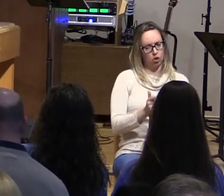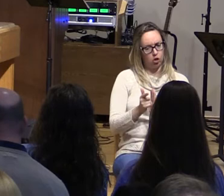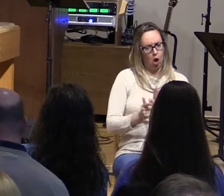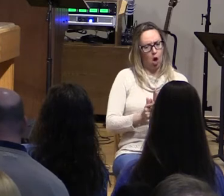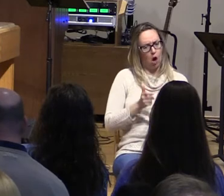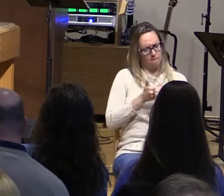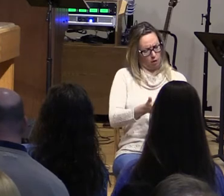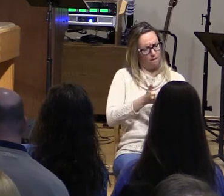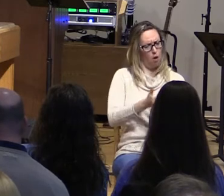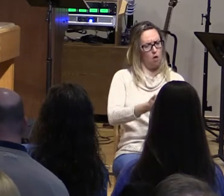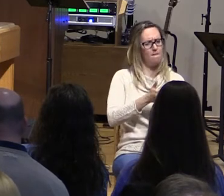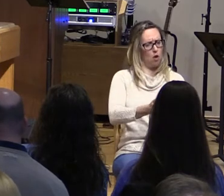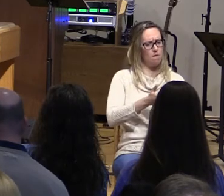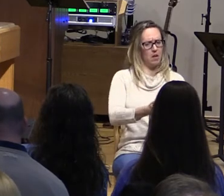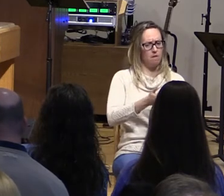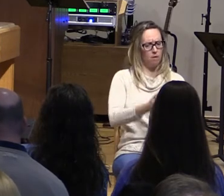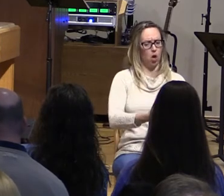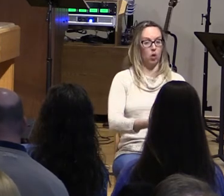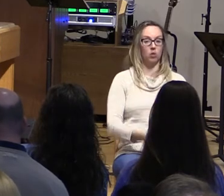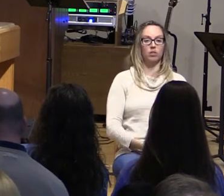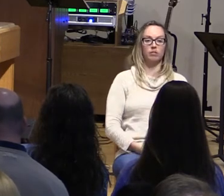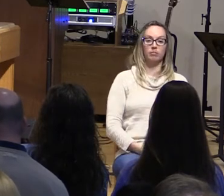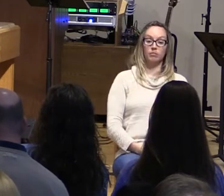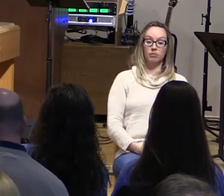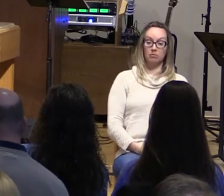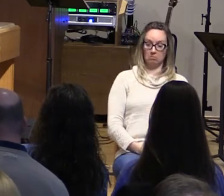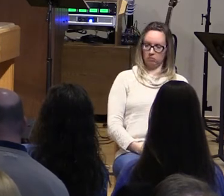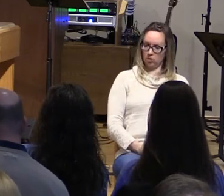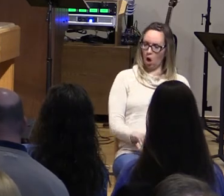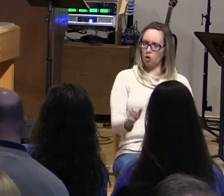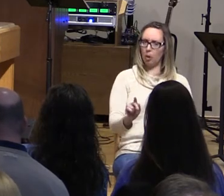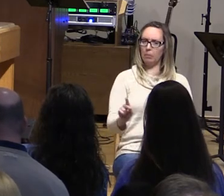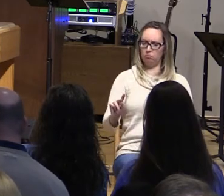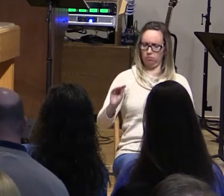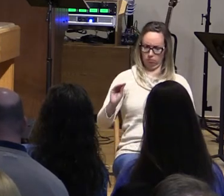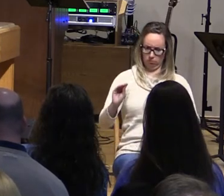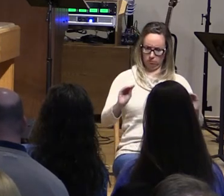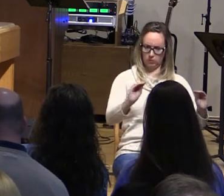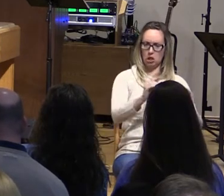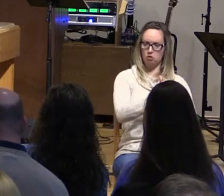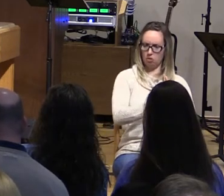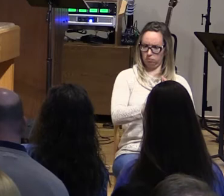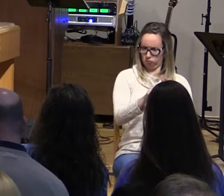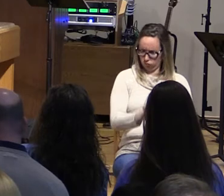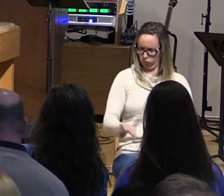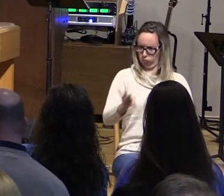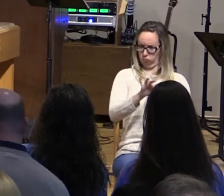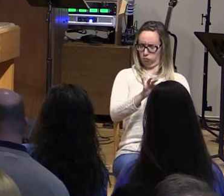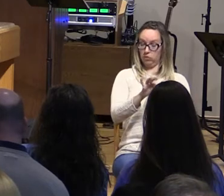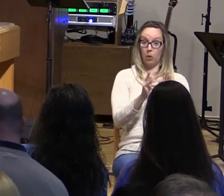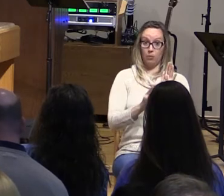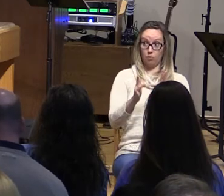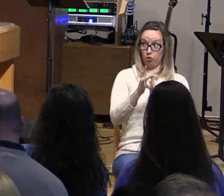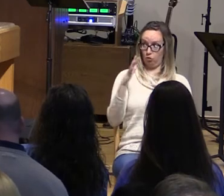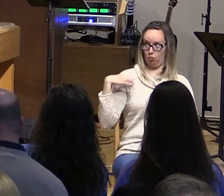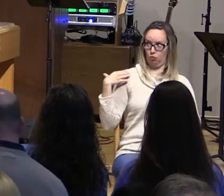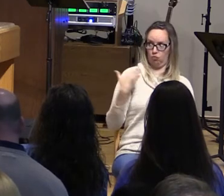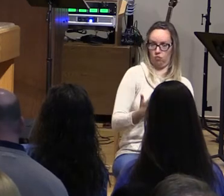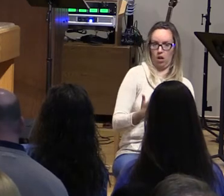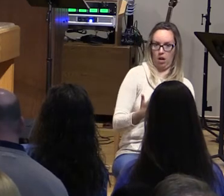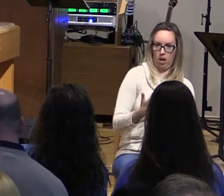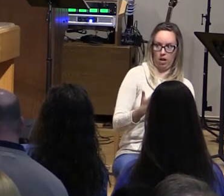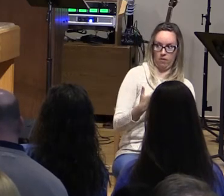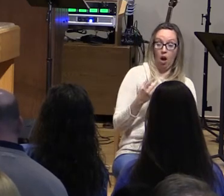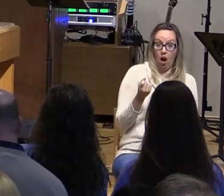so they thought. They were following the law, and they were teaching others how to follow the law. And so when Jesus came along, here they had been